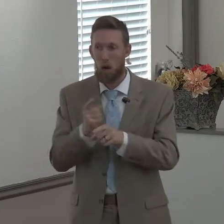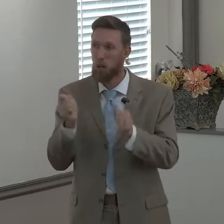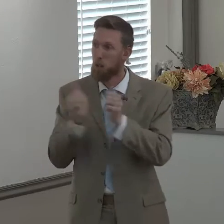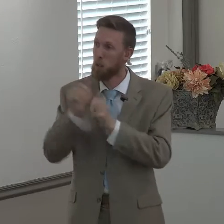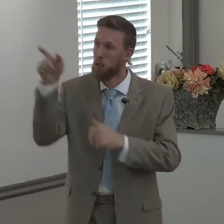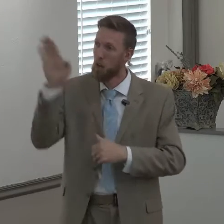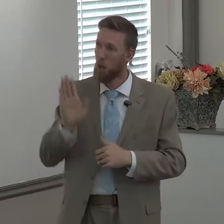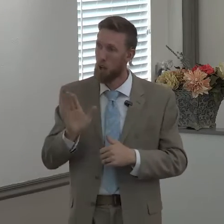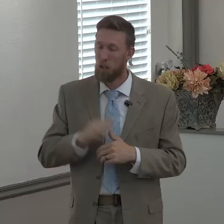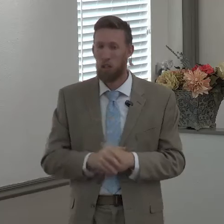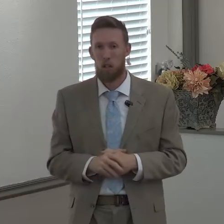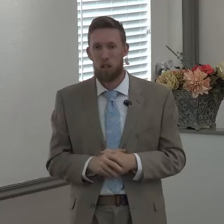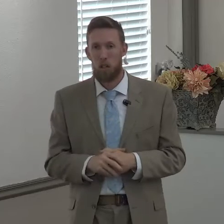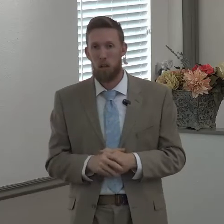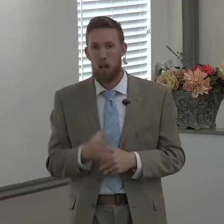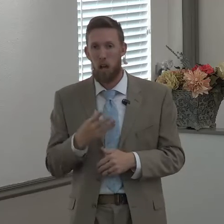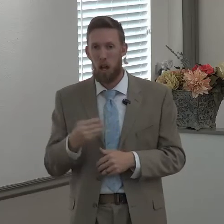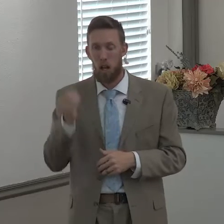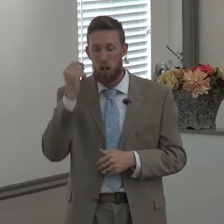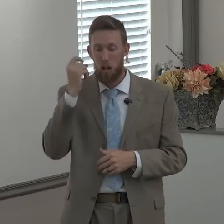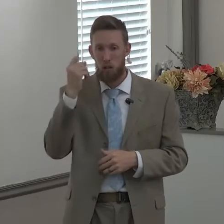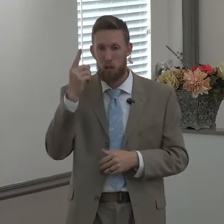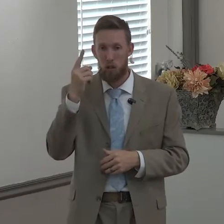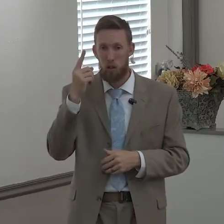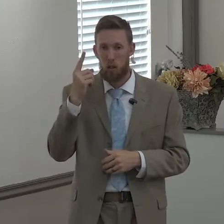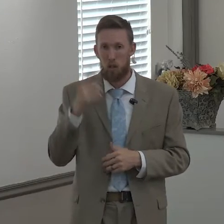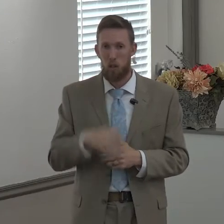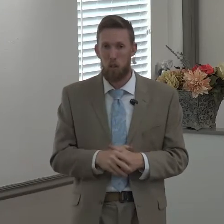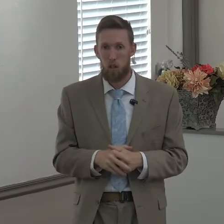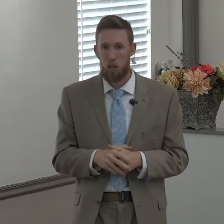be that in Peter's case,